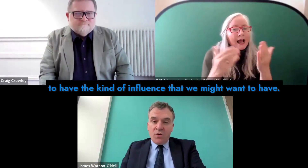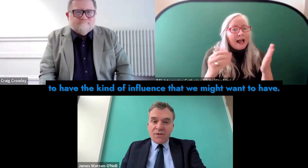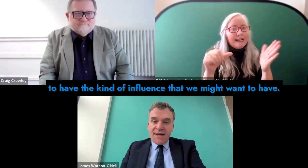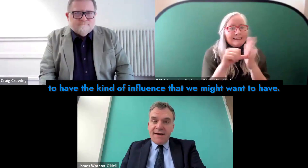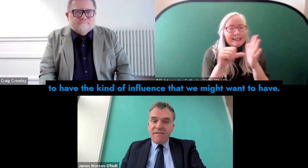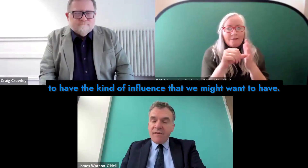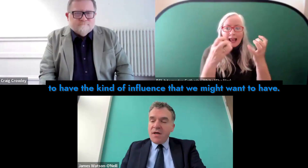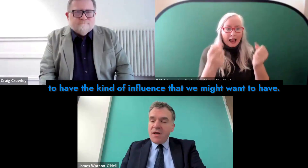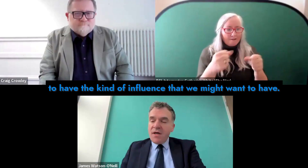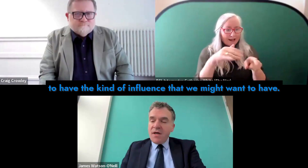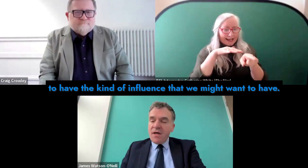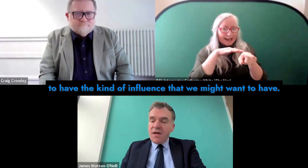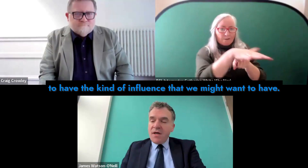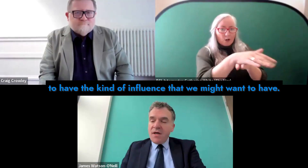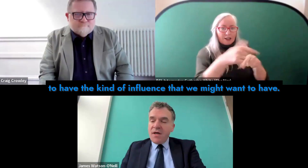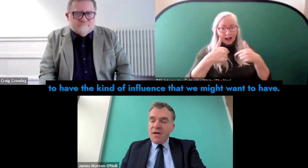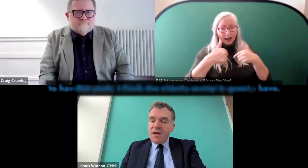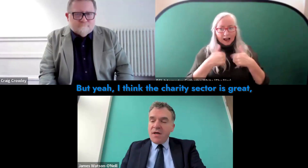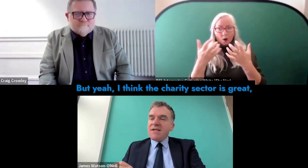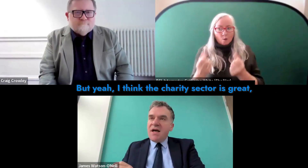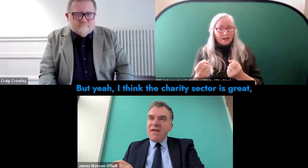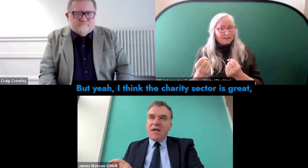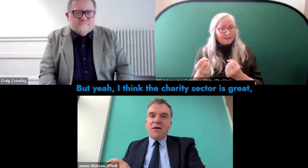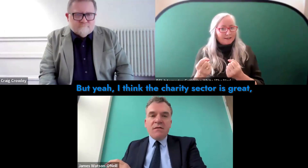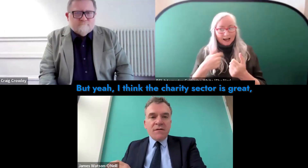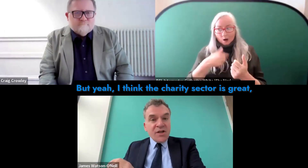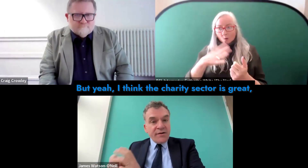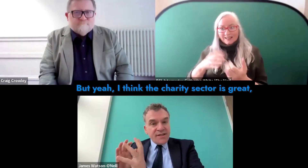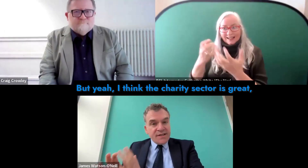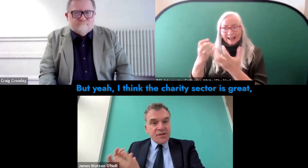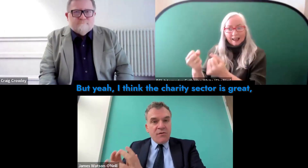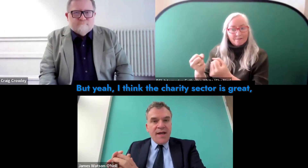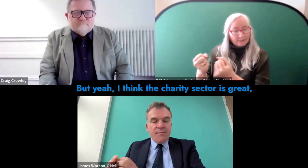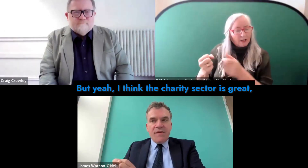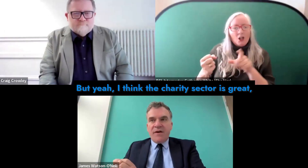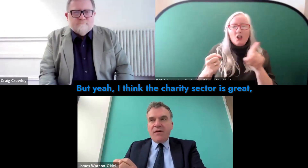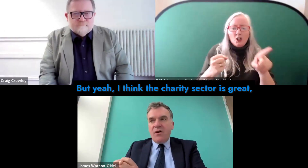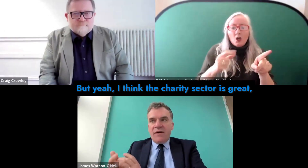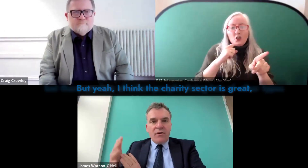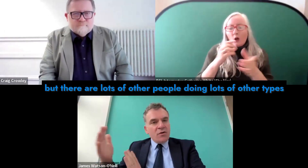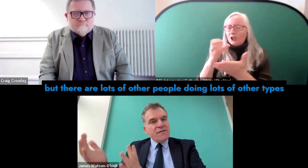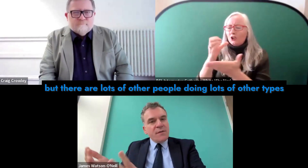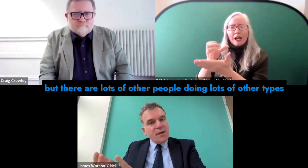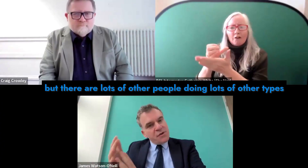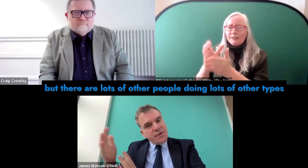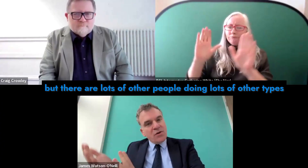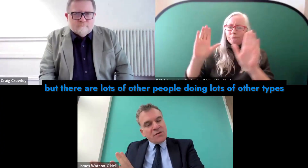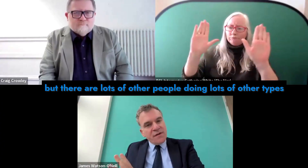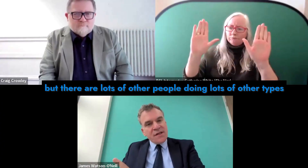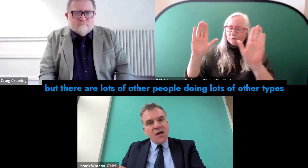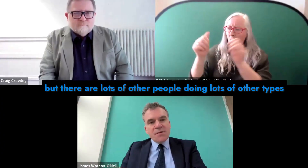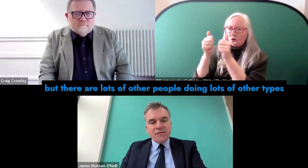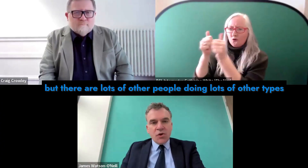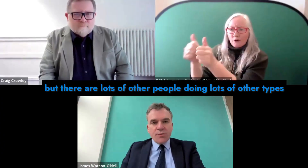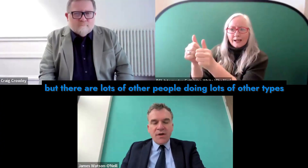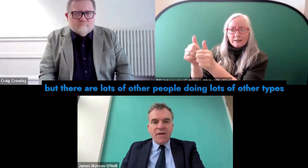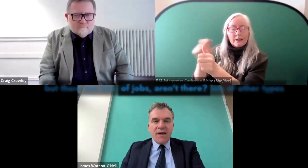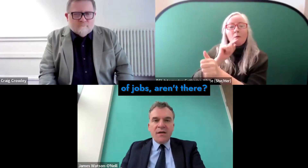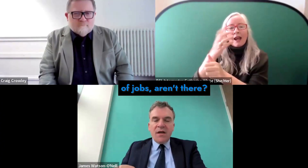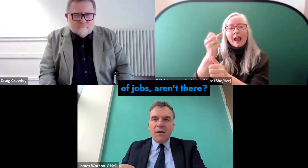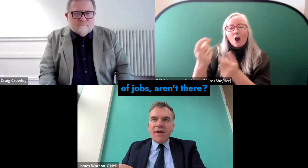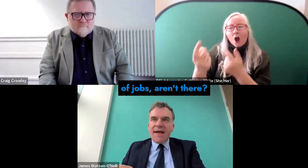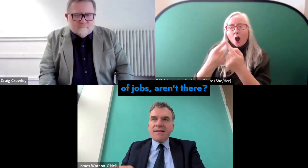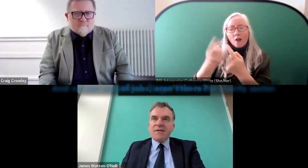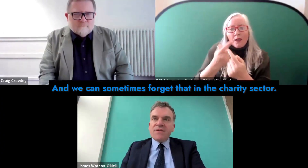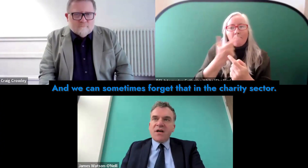kind of influence that we might want to have. But yeah, I think the charity sector is great, but there are lots of other people doing lots of other types